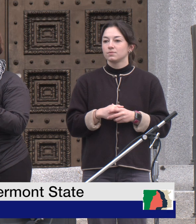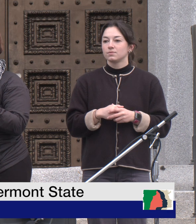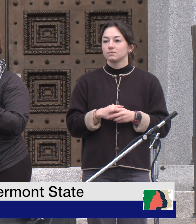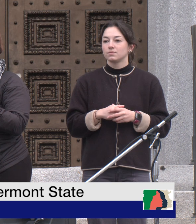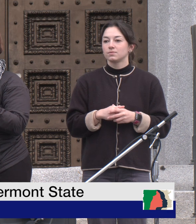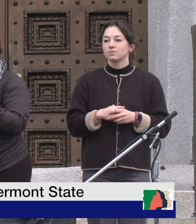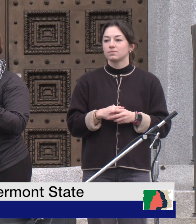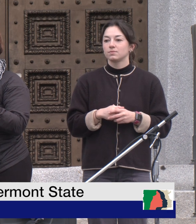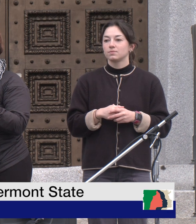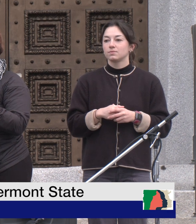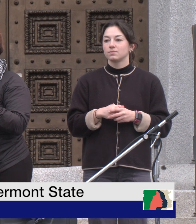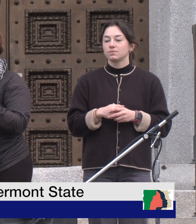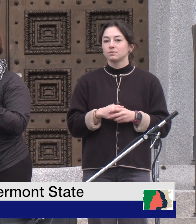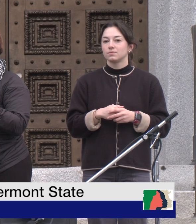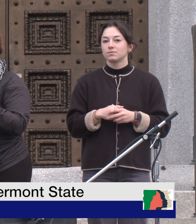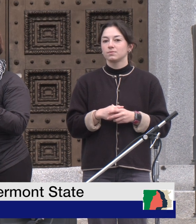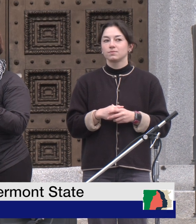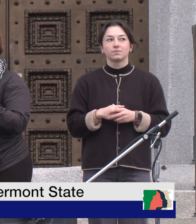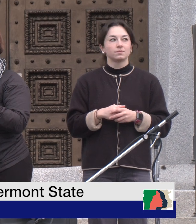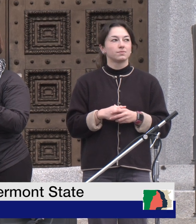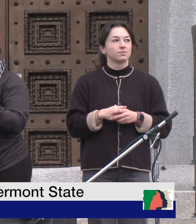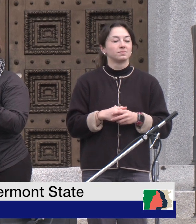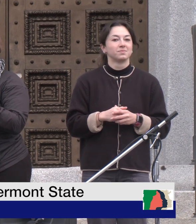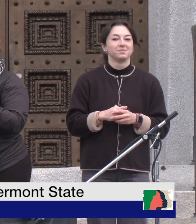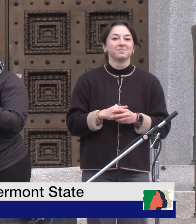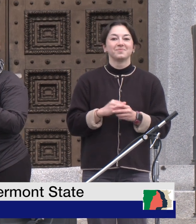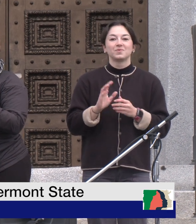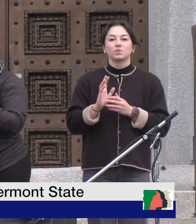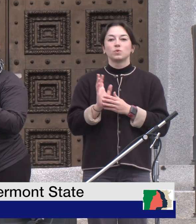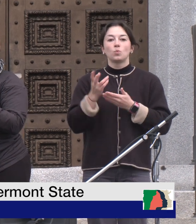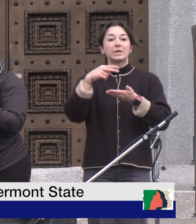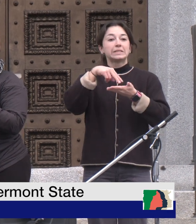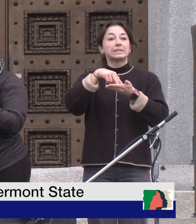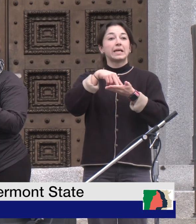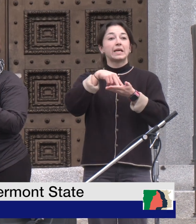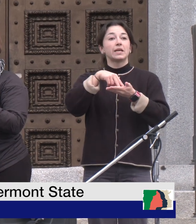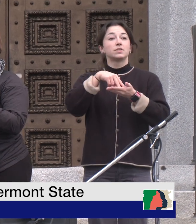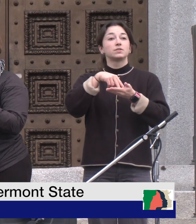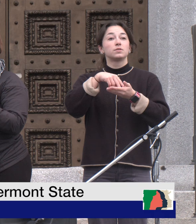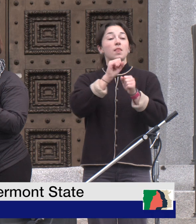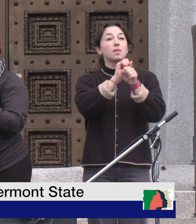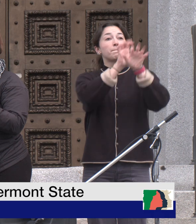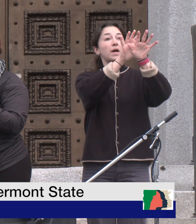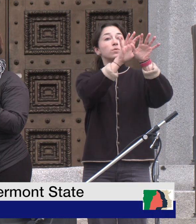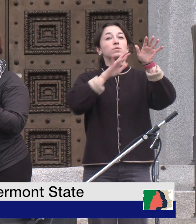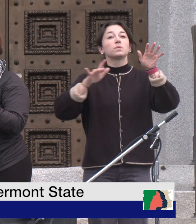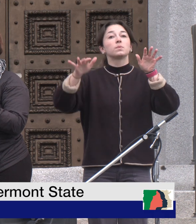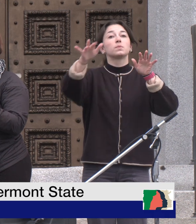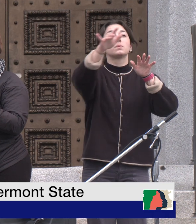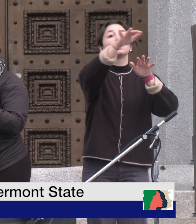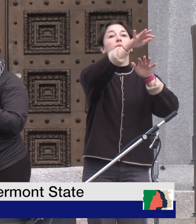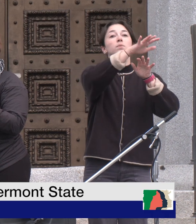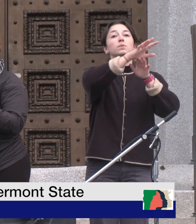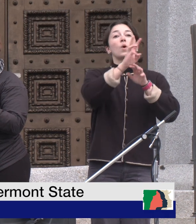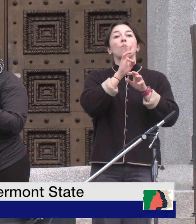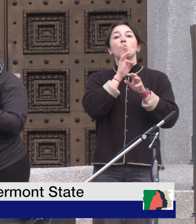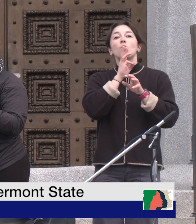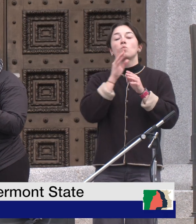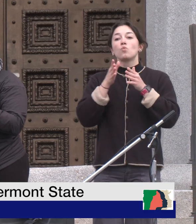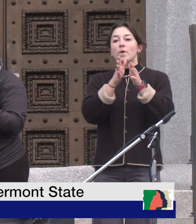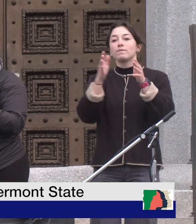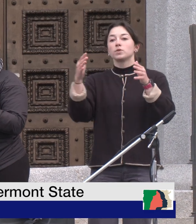chokaya north branch lakpa. We stand amidst the green mountains and the intersections of the Winooski and the North Branch